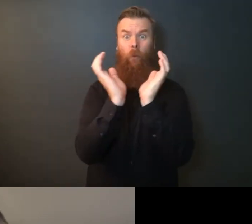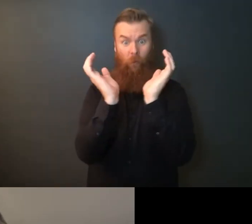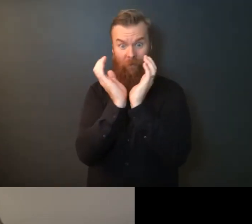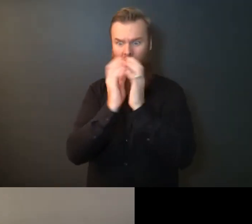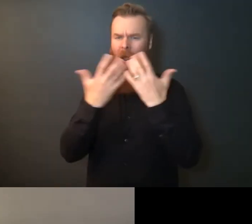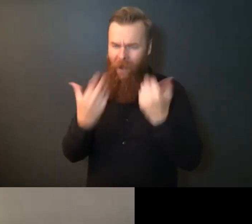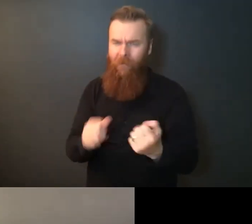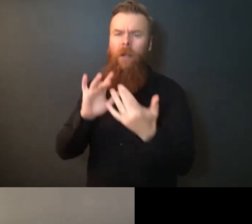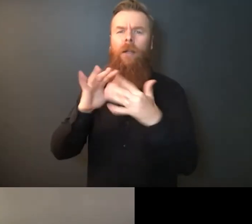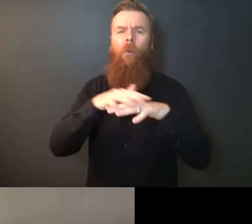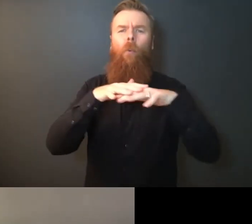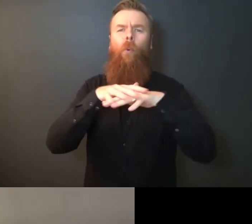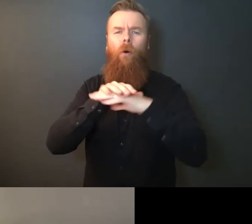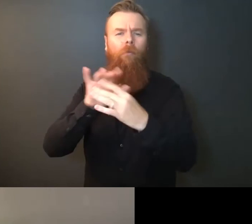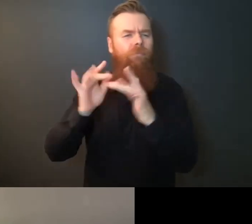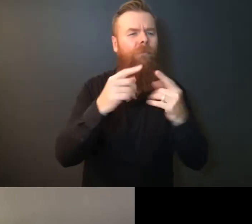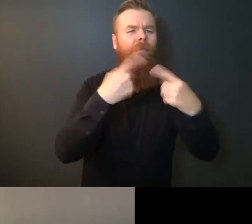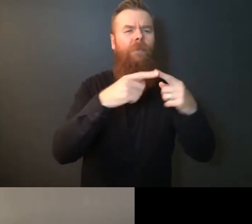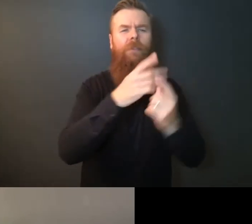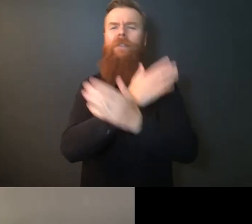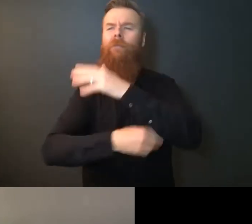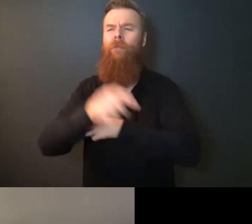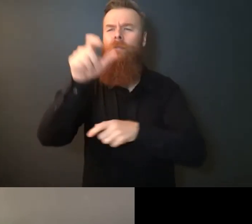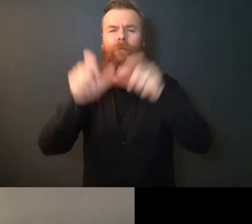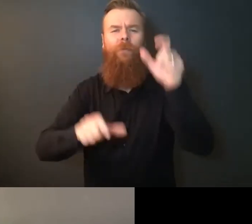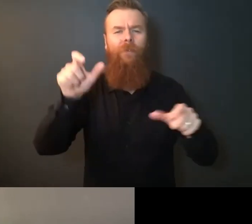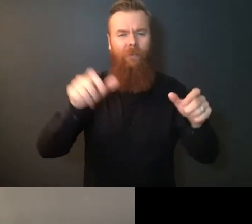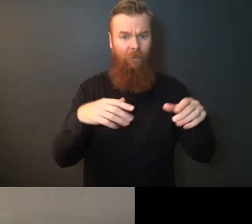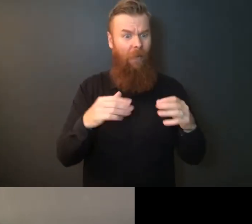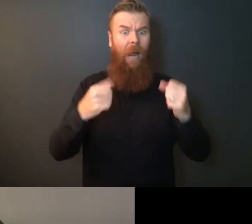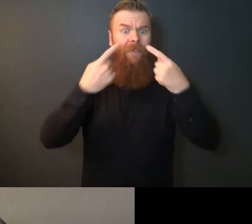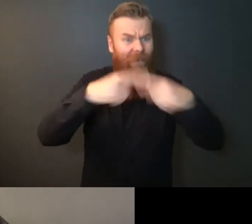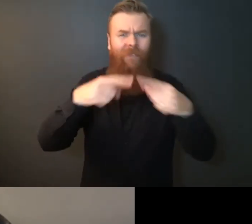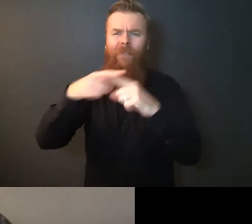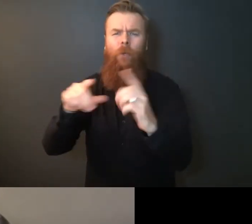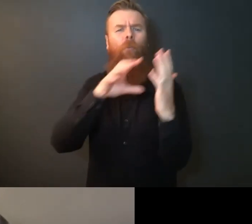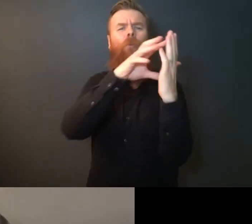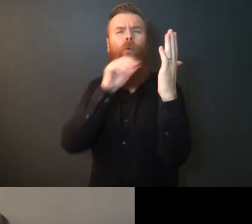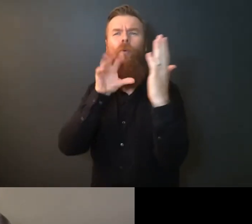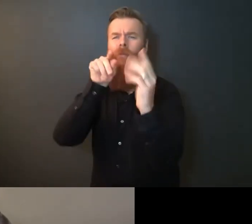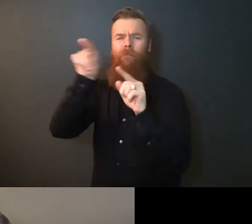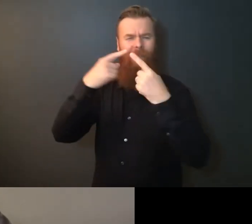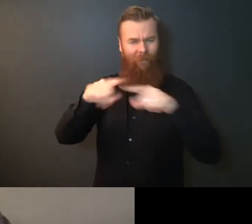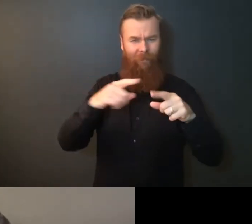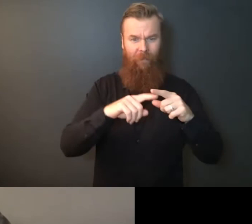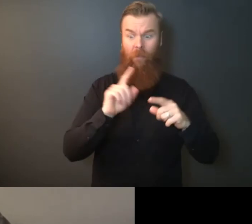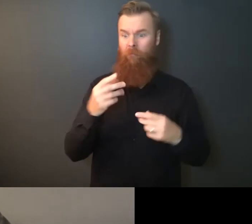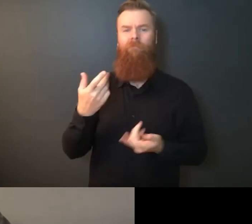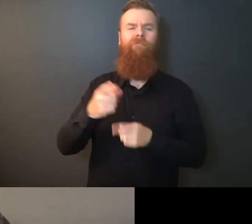different models, right, on disability, and one of the models is actually charity model, and it's still present in some countries,